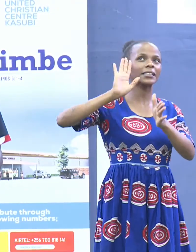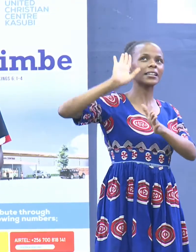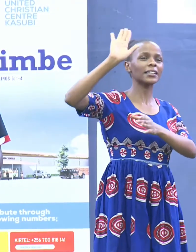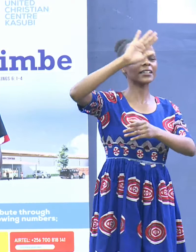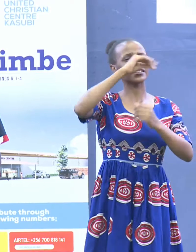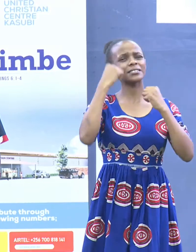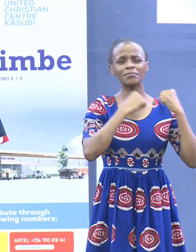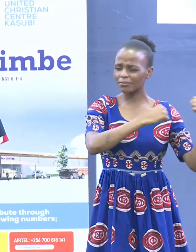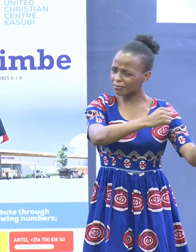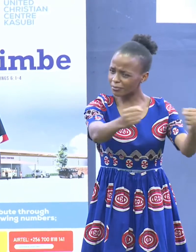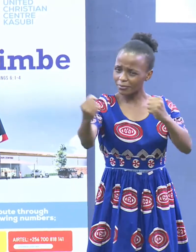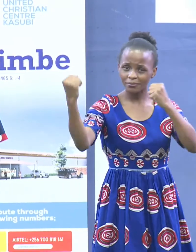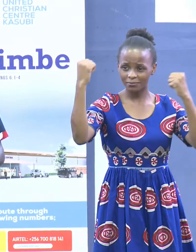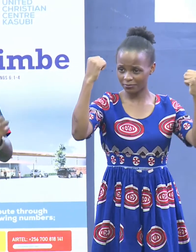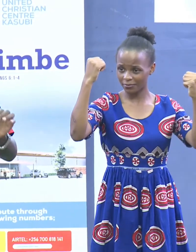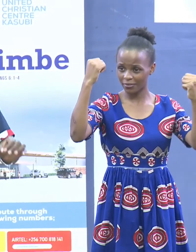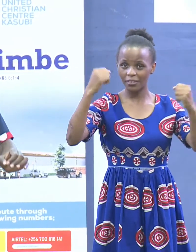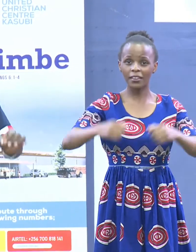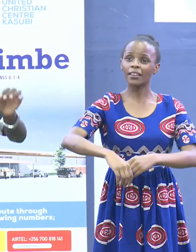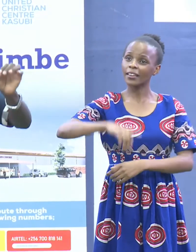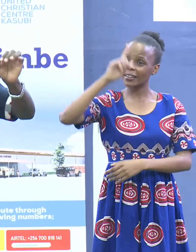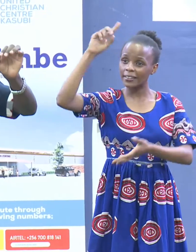it means his mightness.